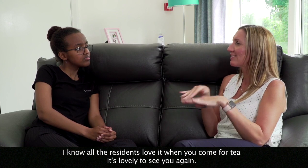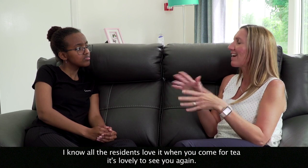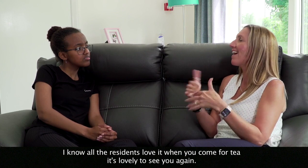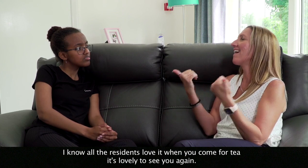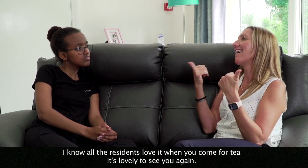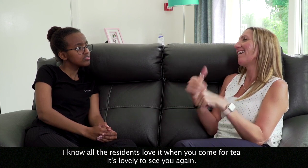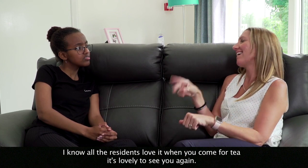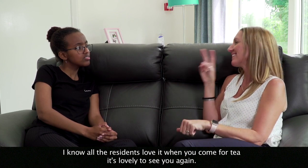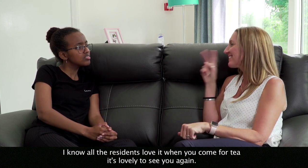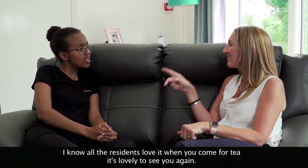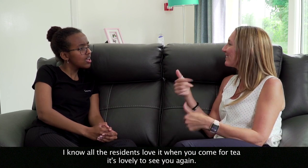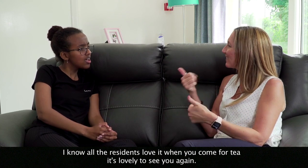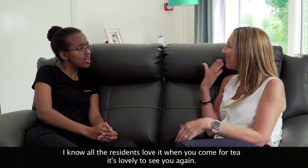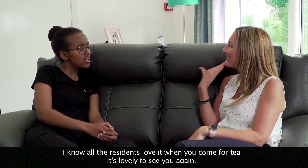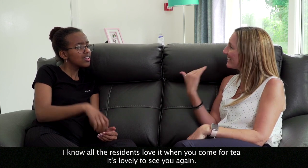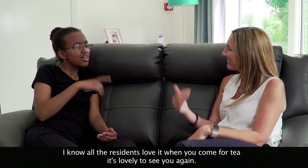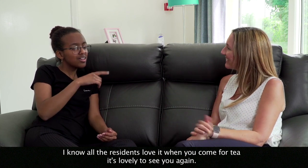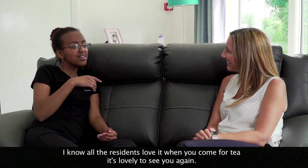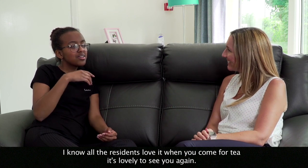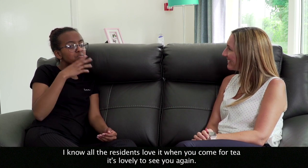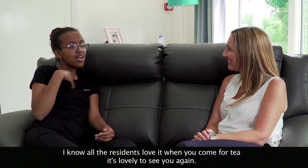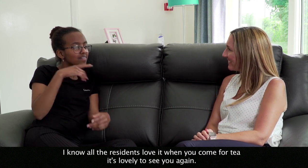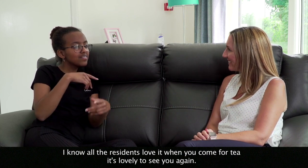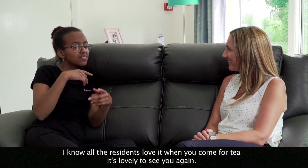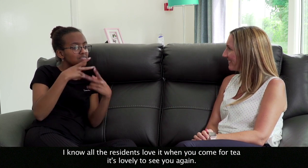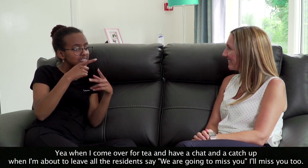Oh, I know all the other residents love it when you come for tea. It's lovely to see you again.